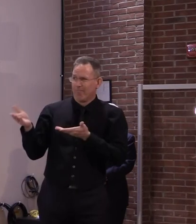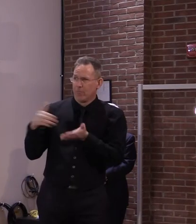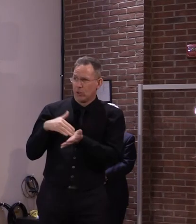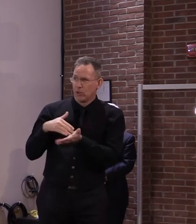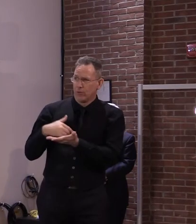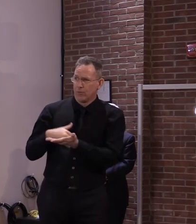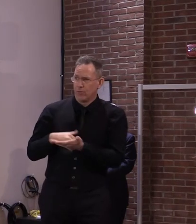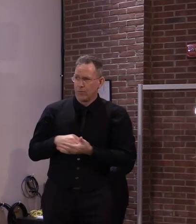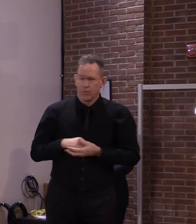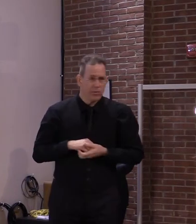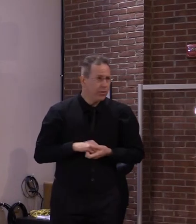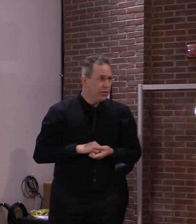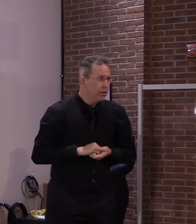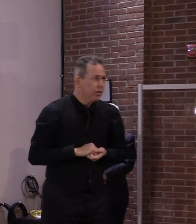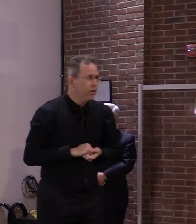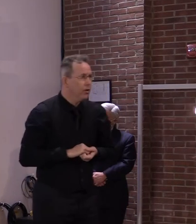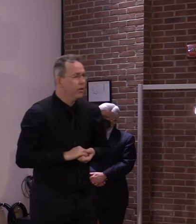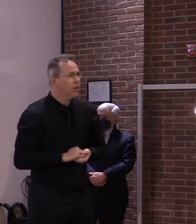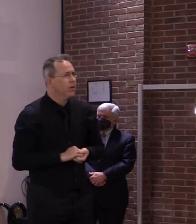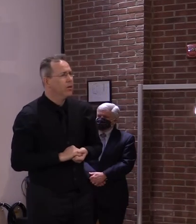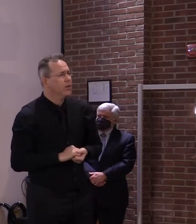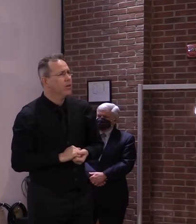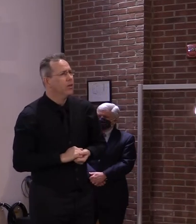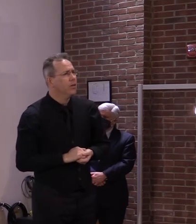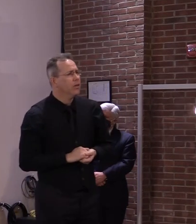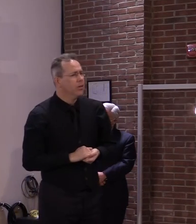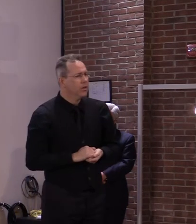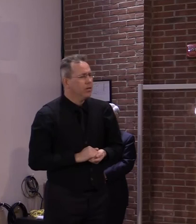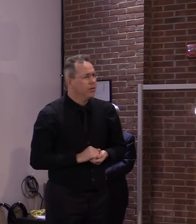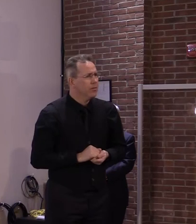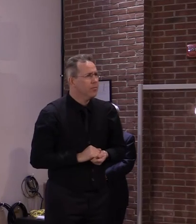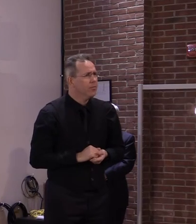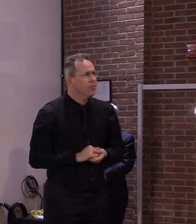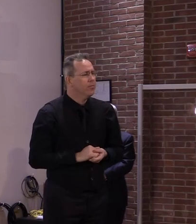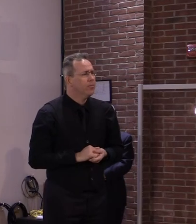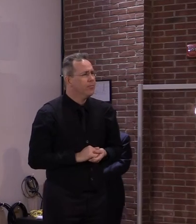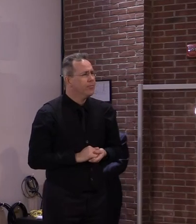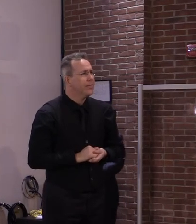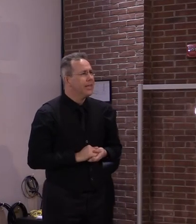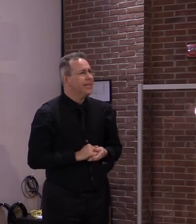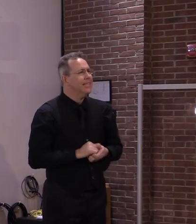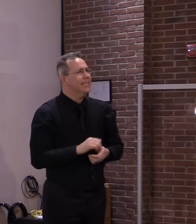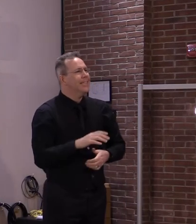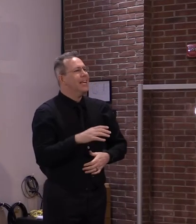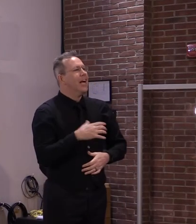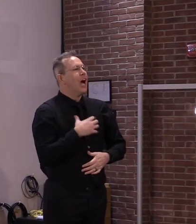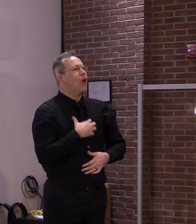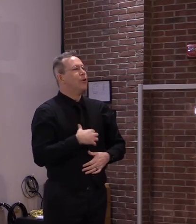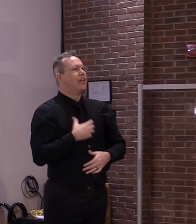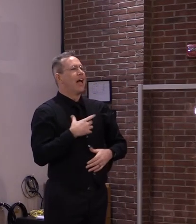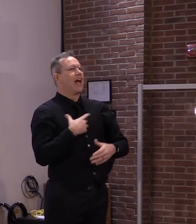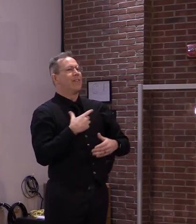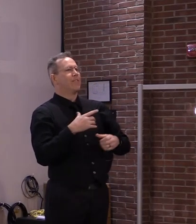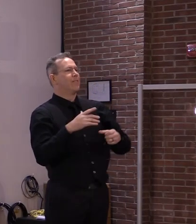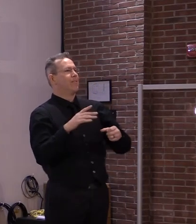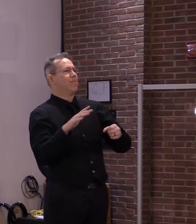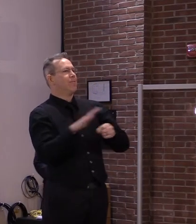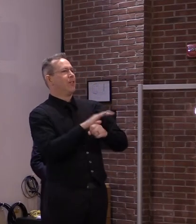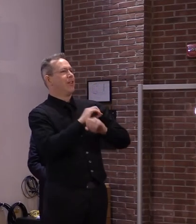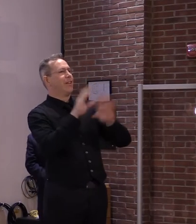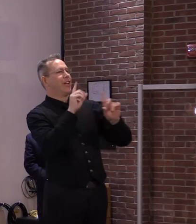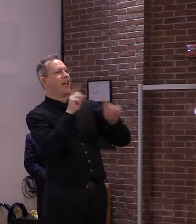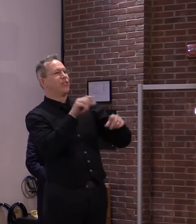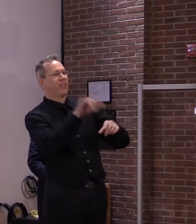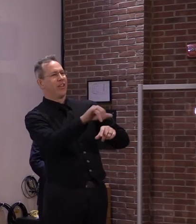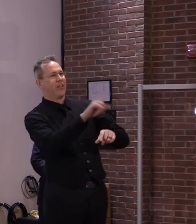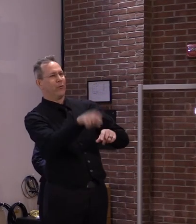levine i wish i could shed tremendous light on the question you have as you know there